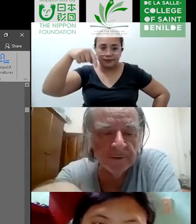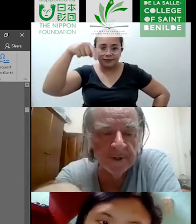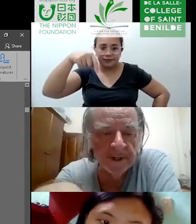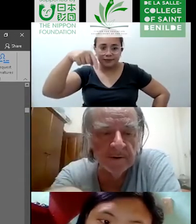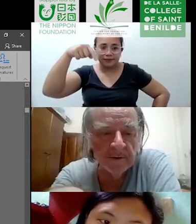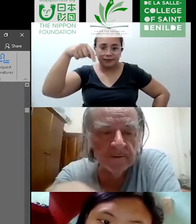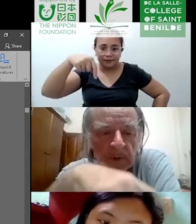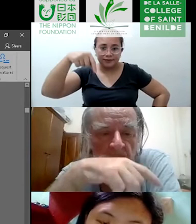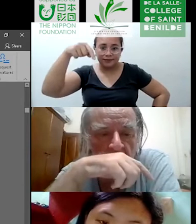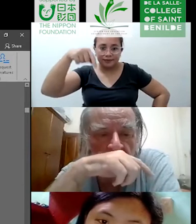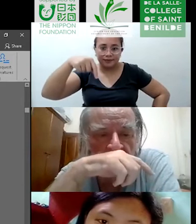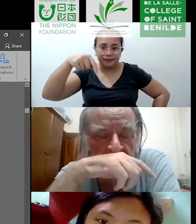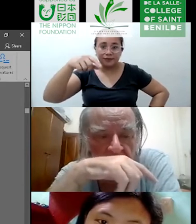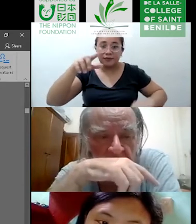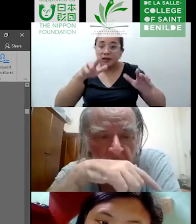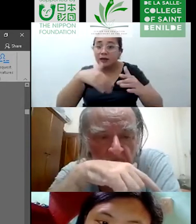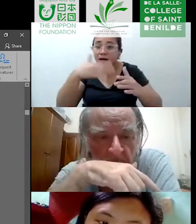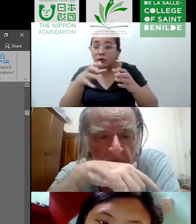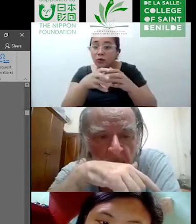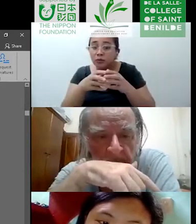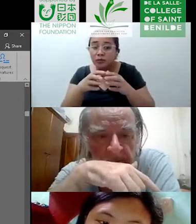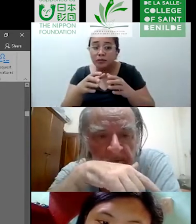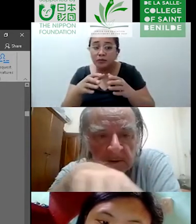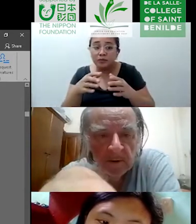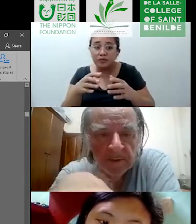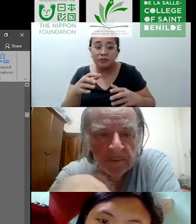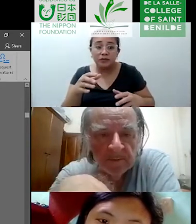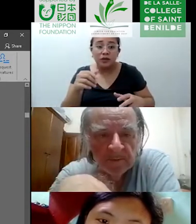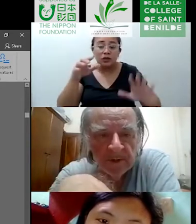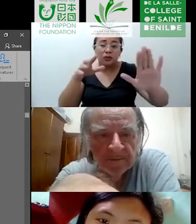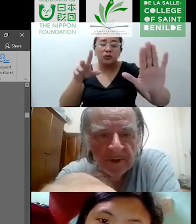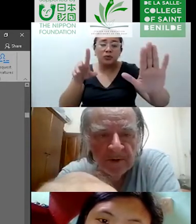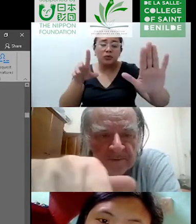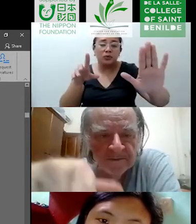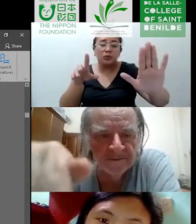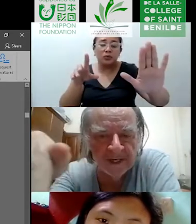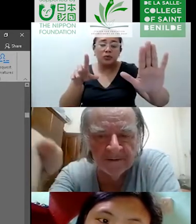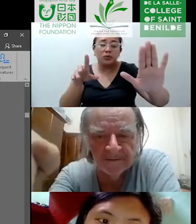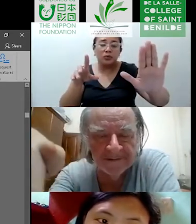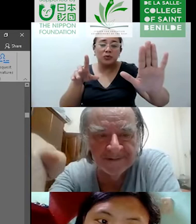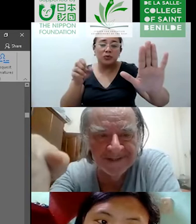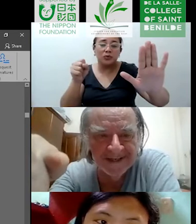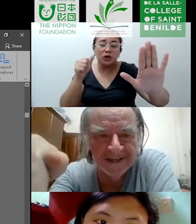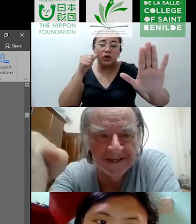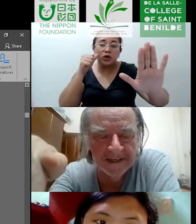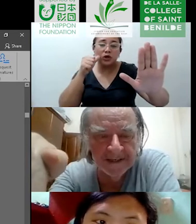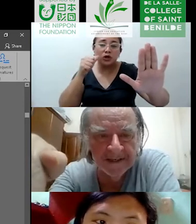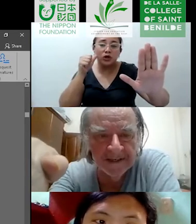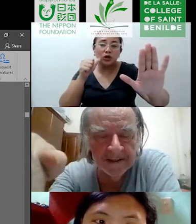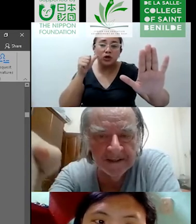Go through the next group. So girl, woman, whoop, down.